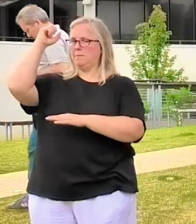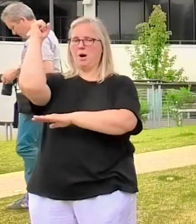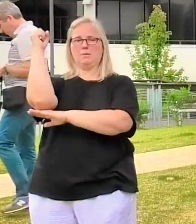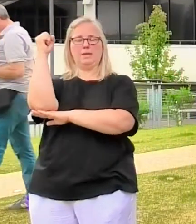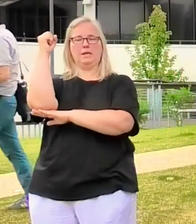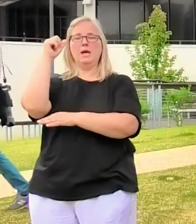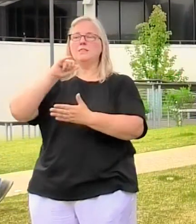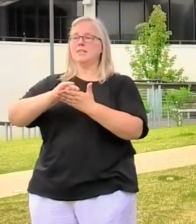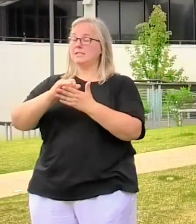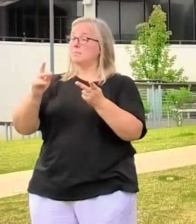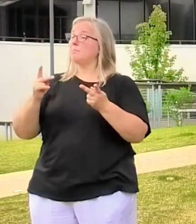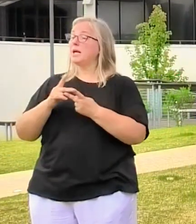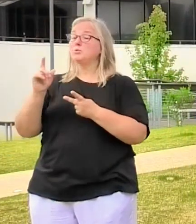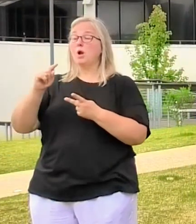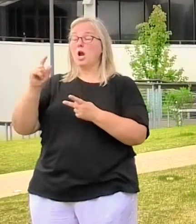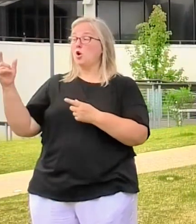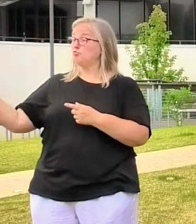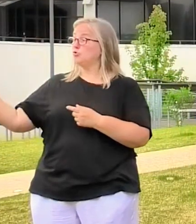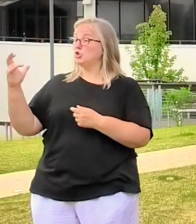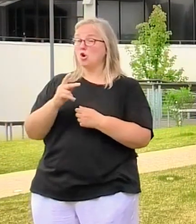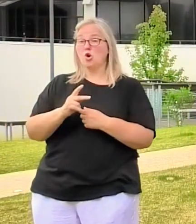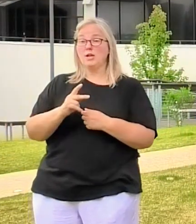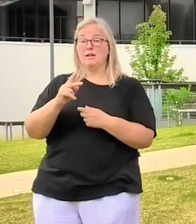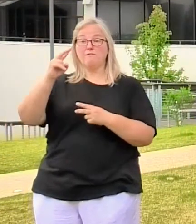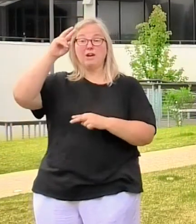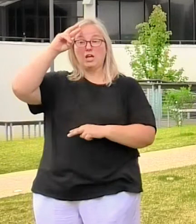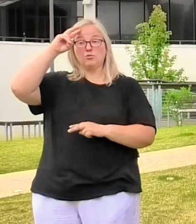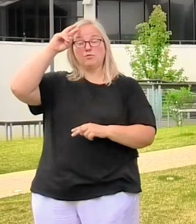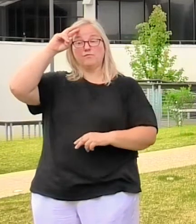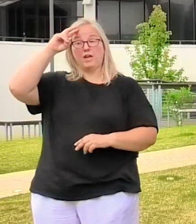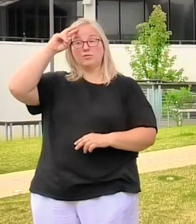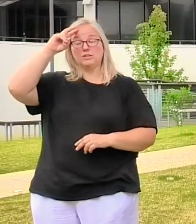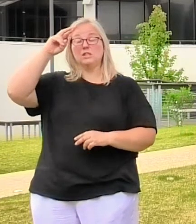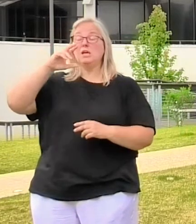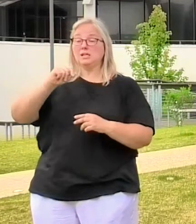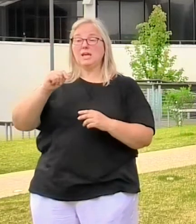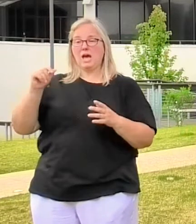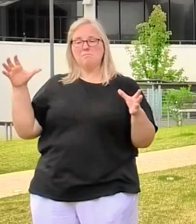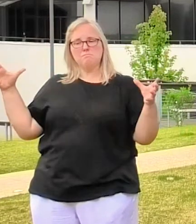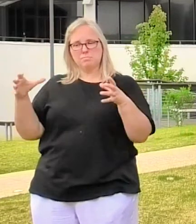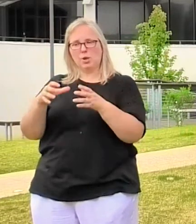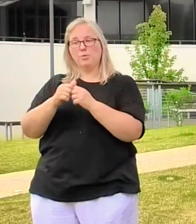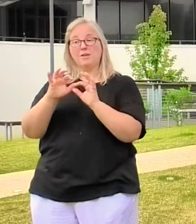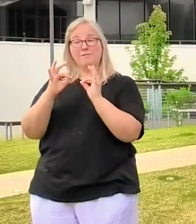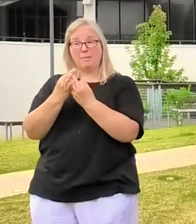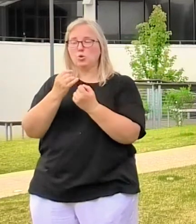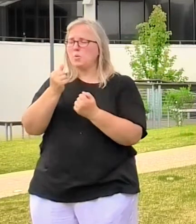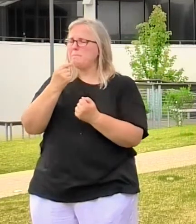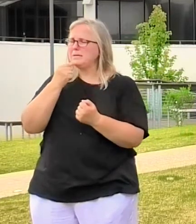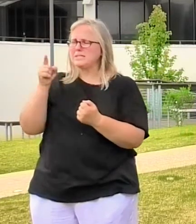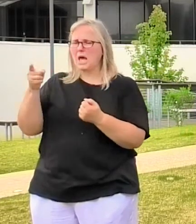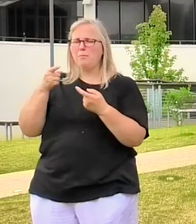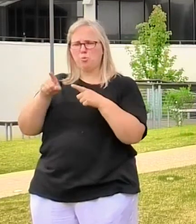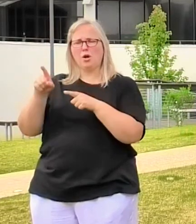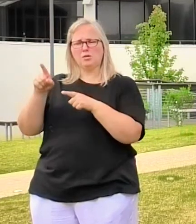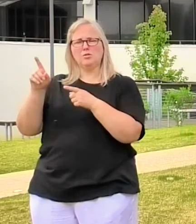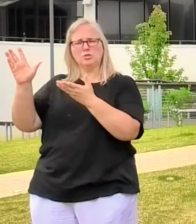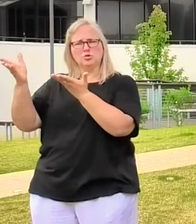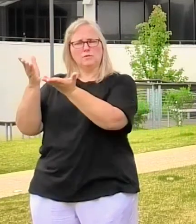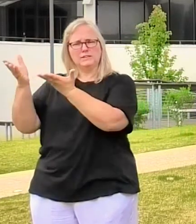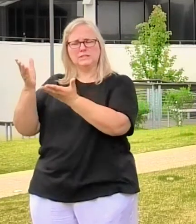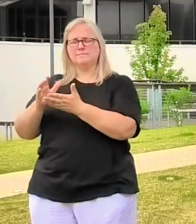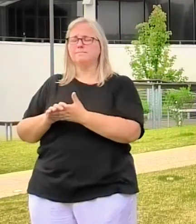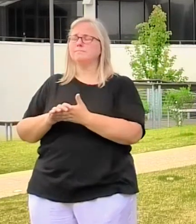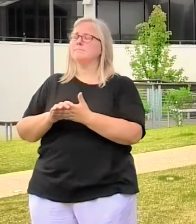where returning veterans can get together with families who missed them while they were serving. A place